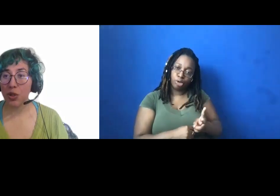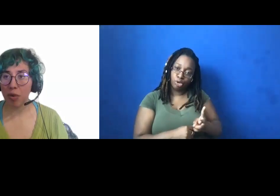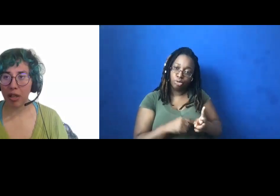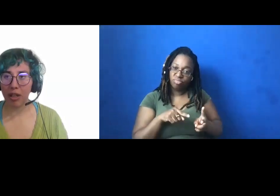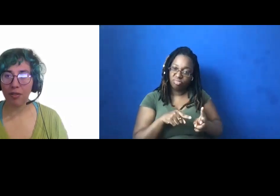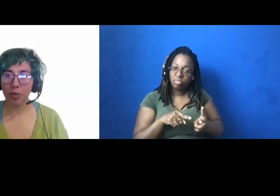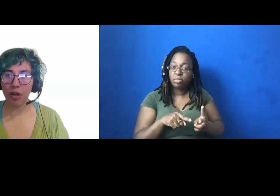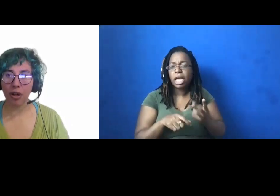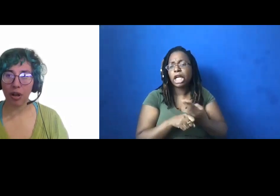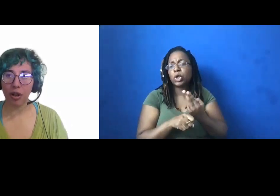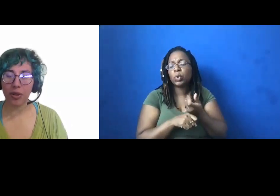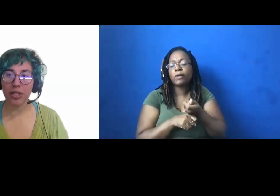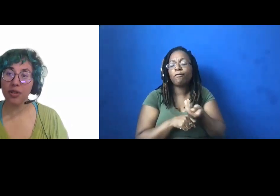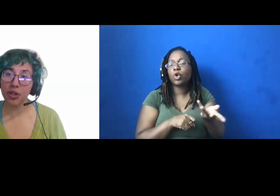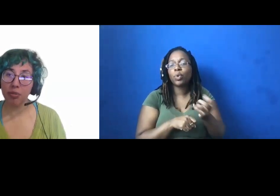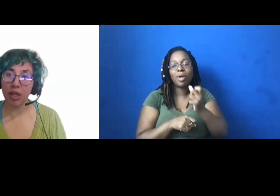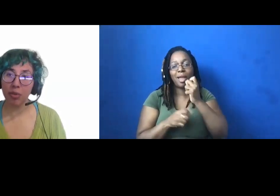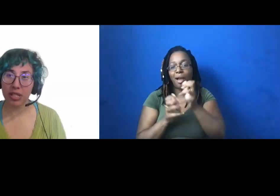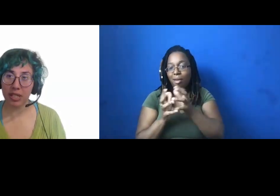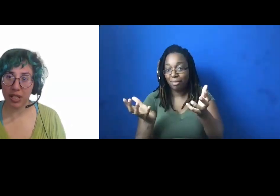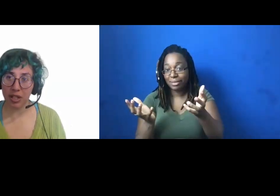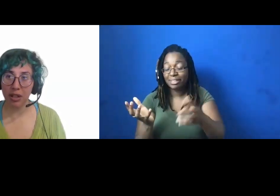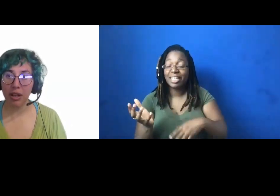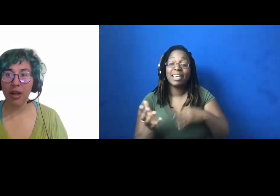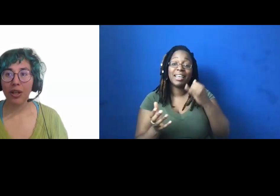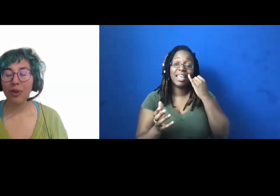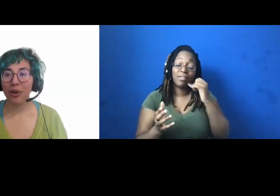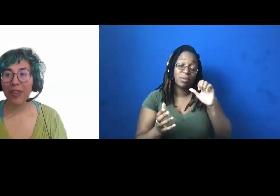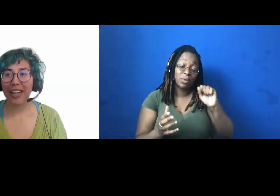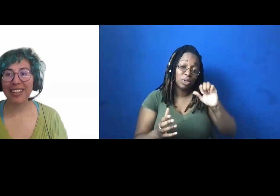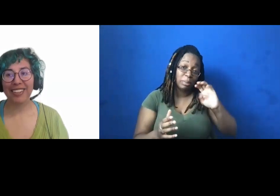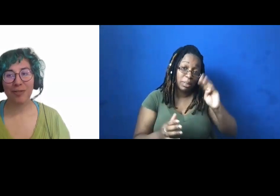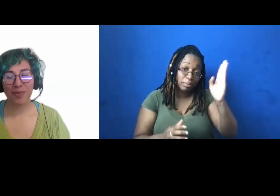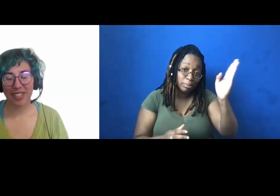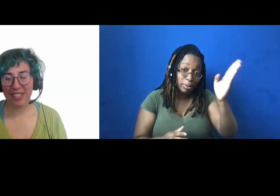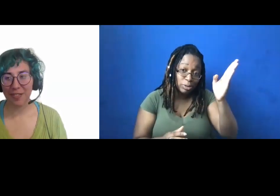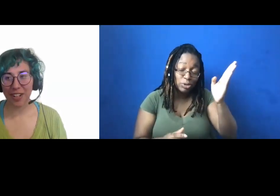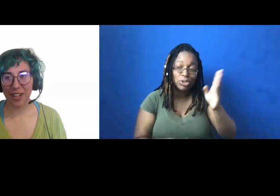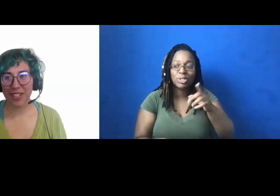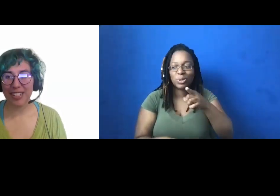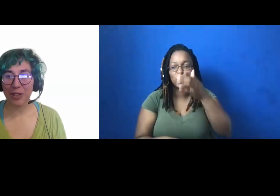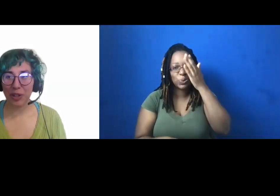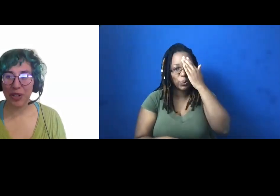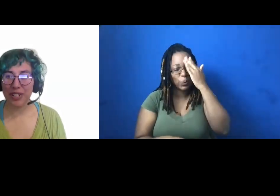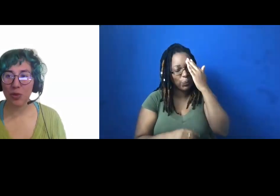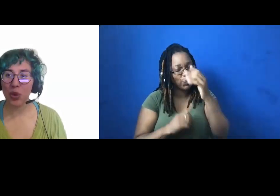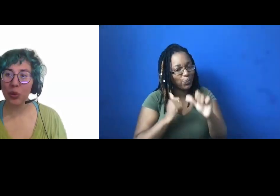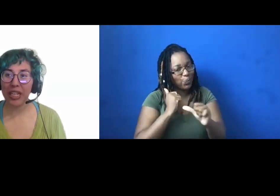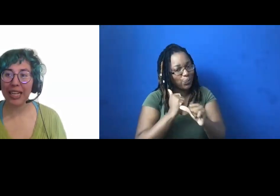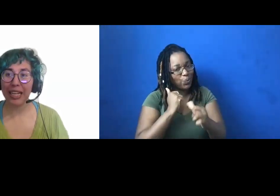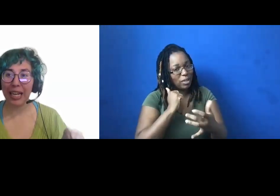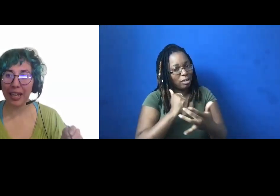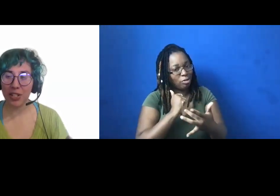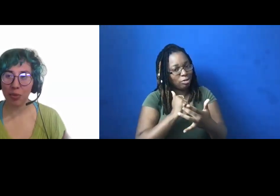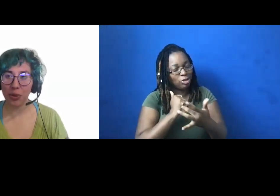to use too many. If you were on our social media presentation, you know that assistive technology screen readers will